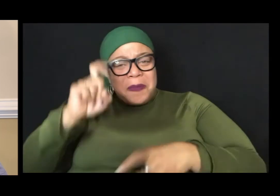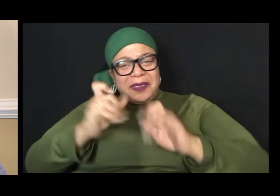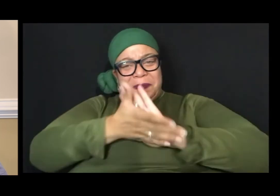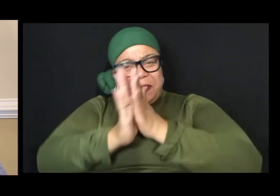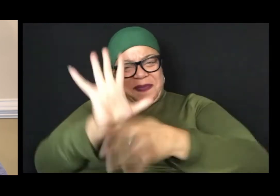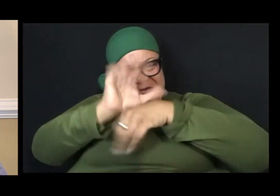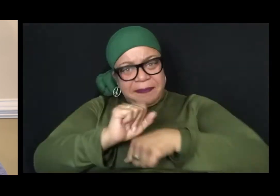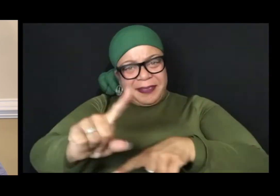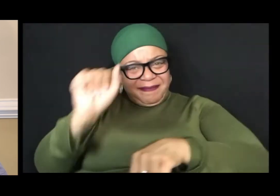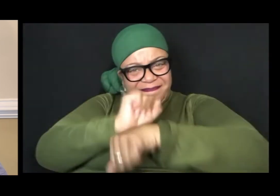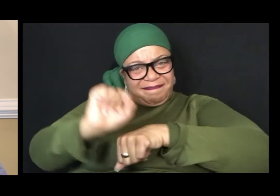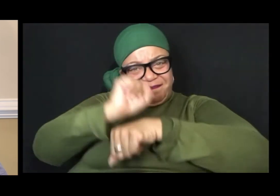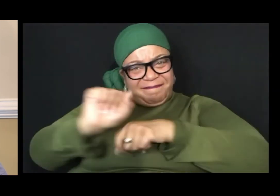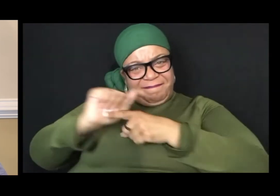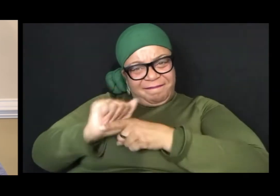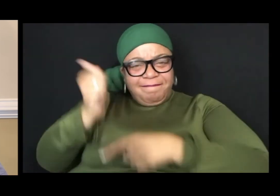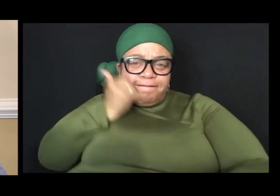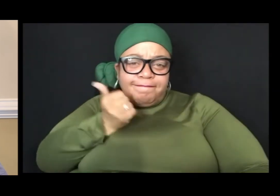every day with intentionality.